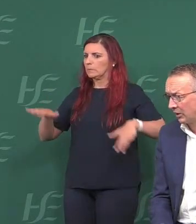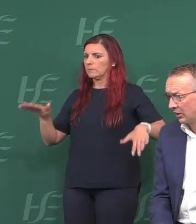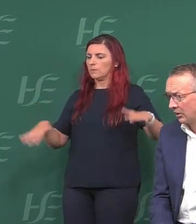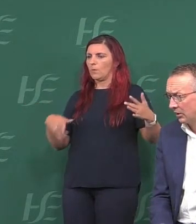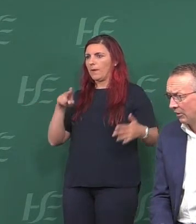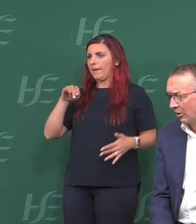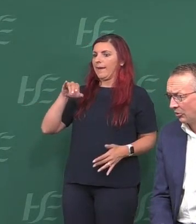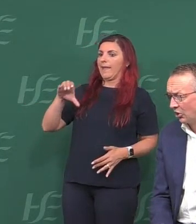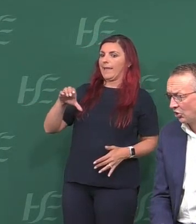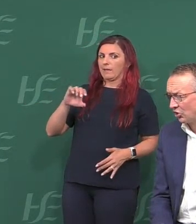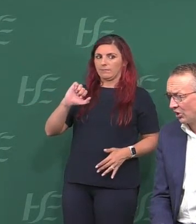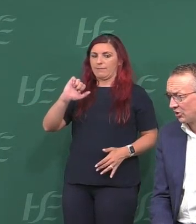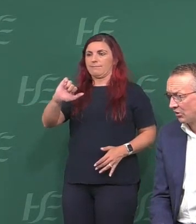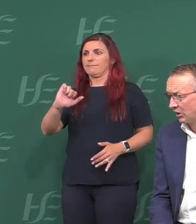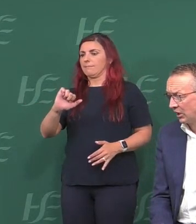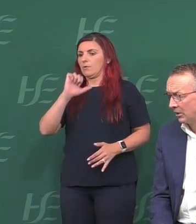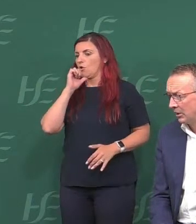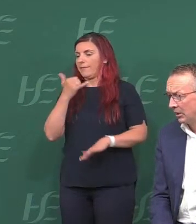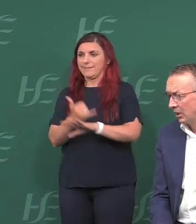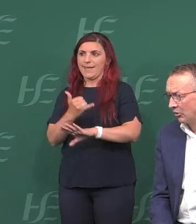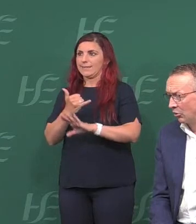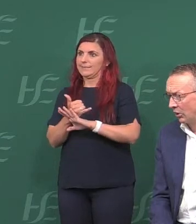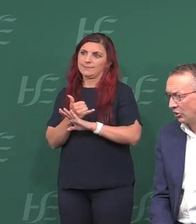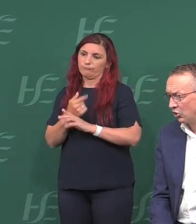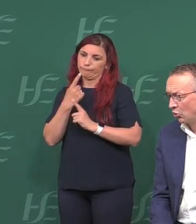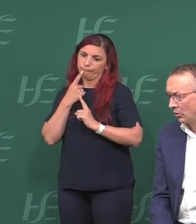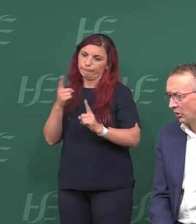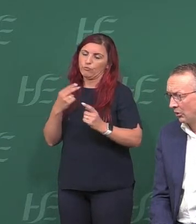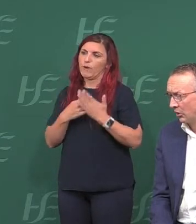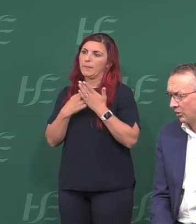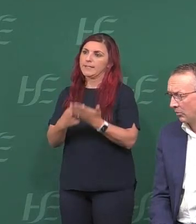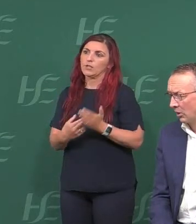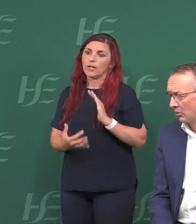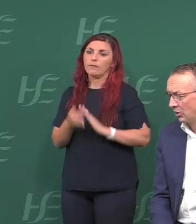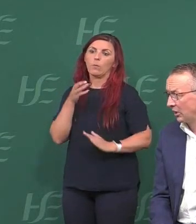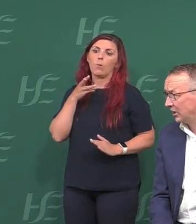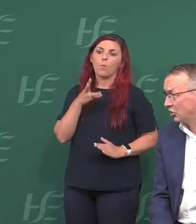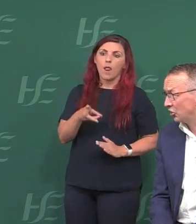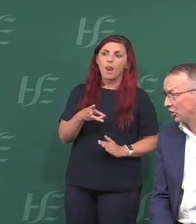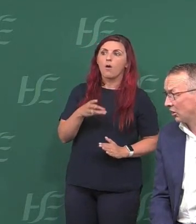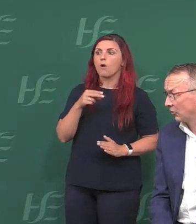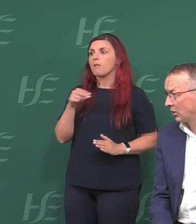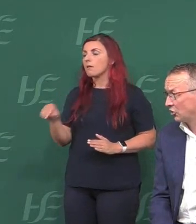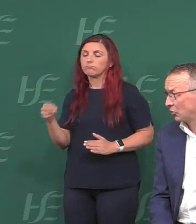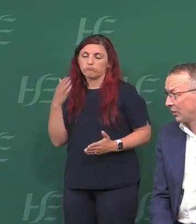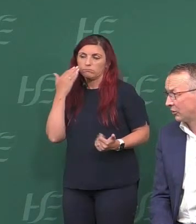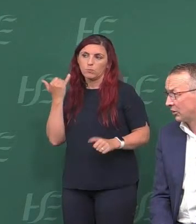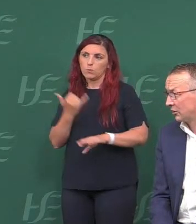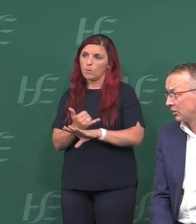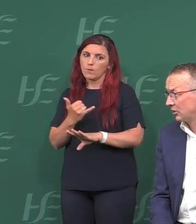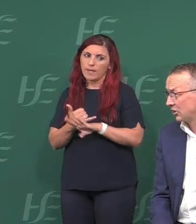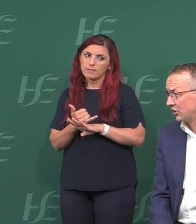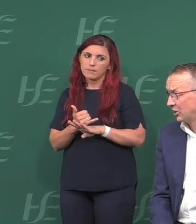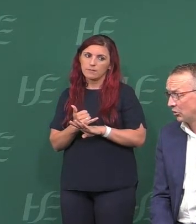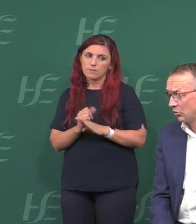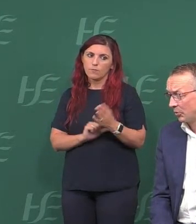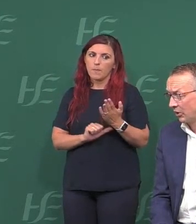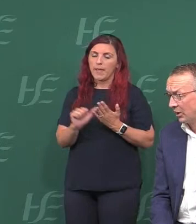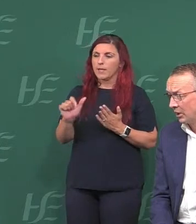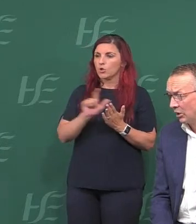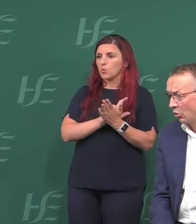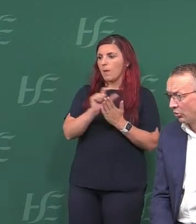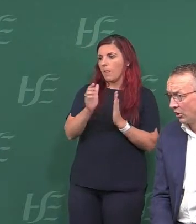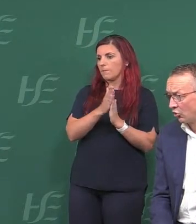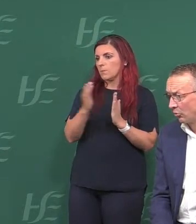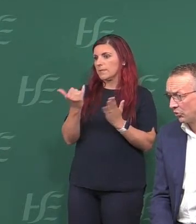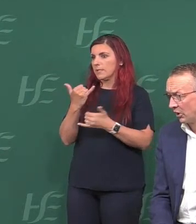an emphatic recommendation as yet. Certainly, they're looking, as you know, at a teenage, age 12 to 16-year-olds,